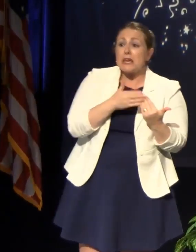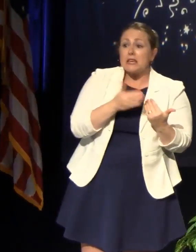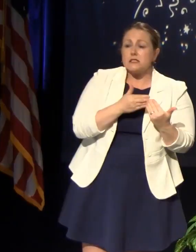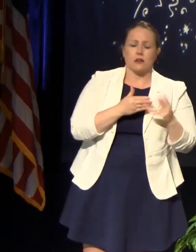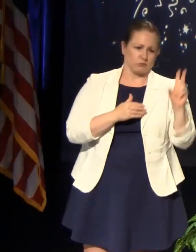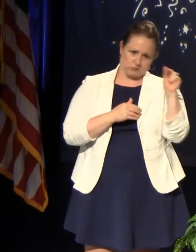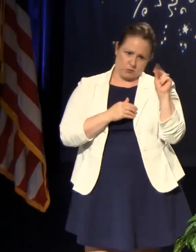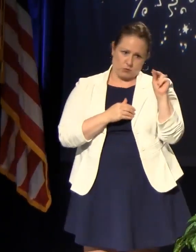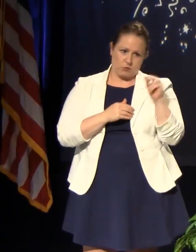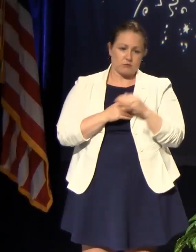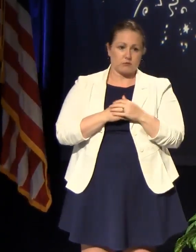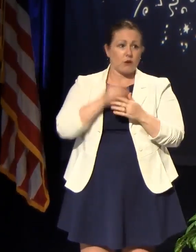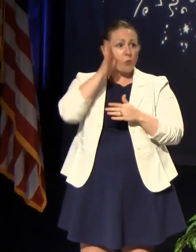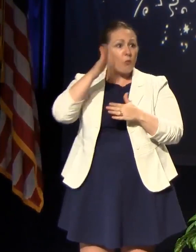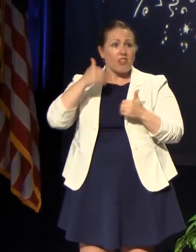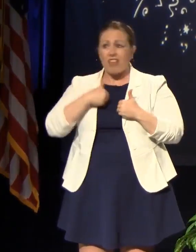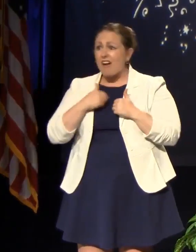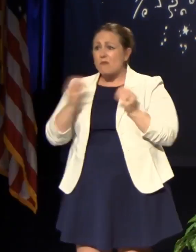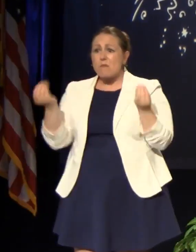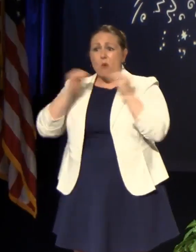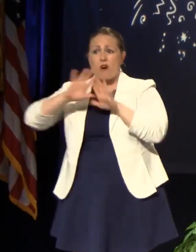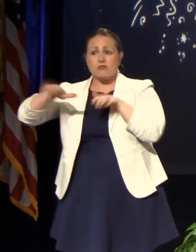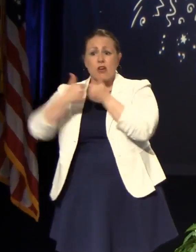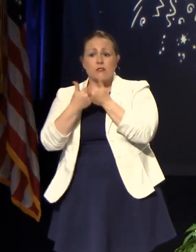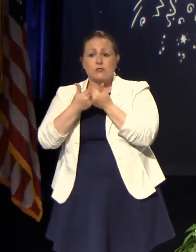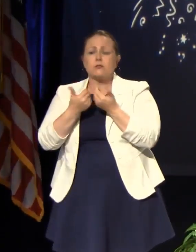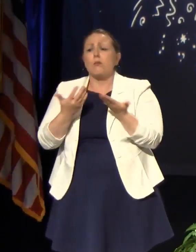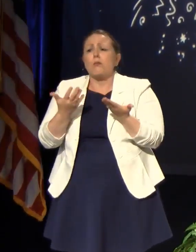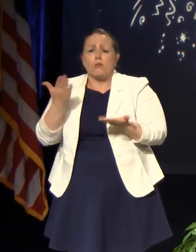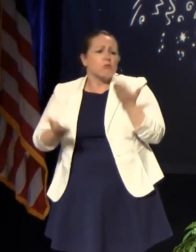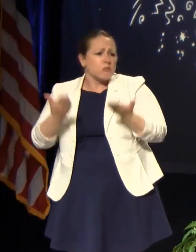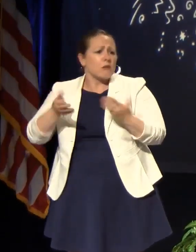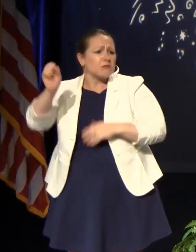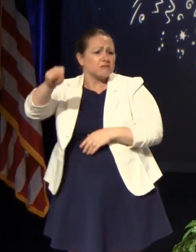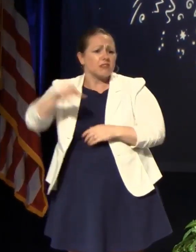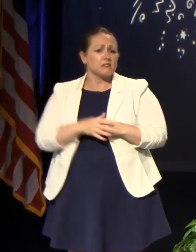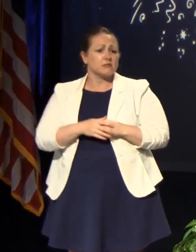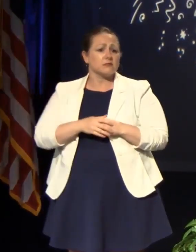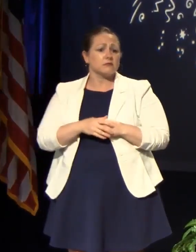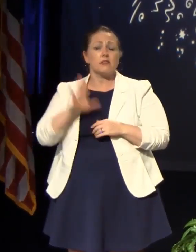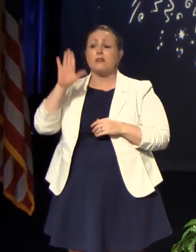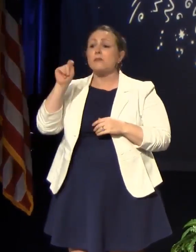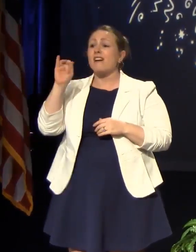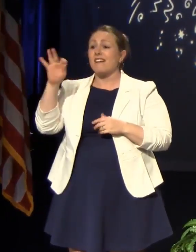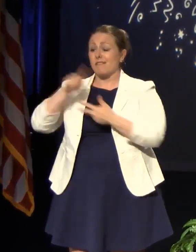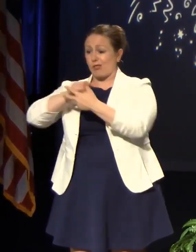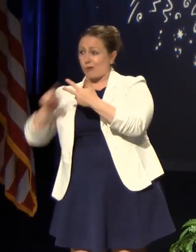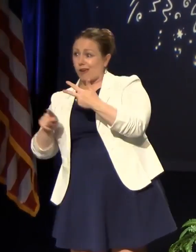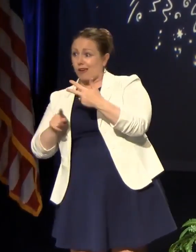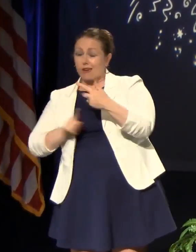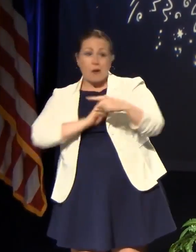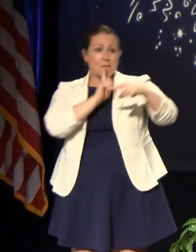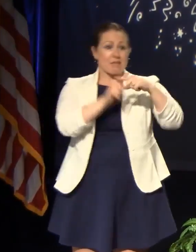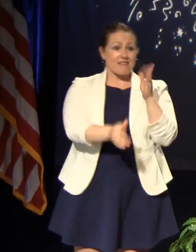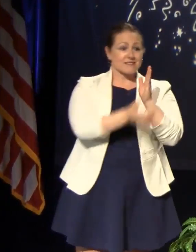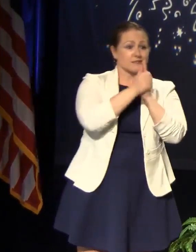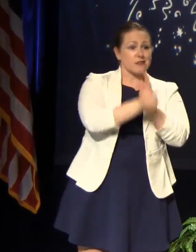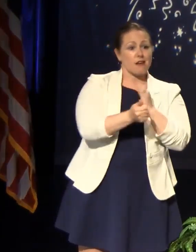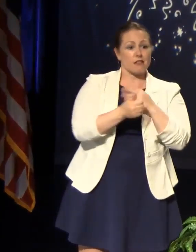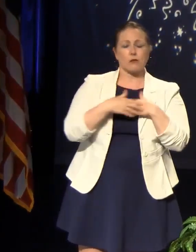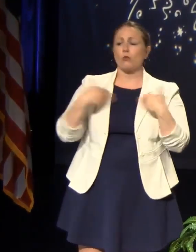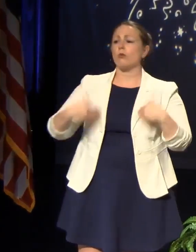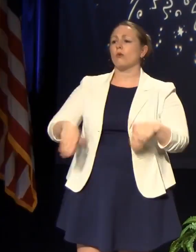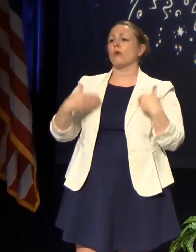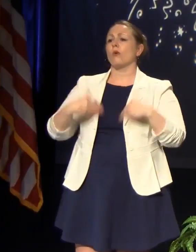you encounter obstacles and problems? Probably. But if you have those qualities in place and you have talent, the world is